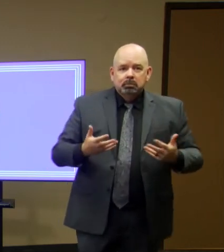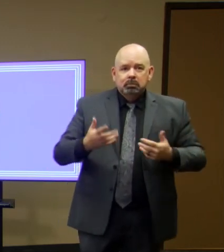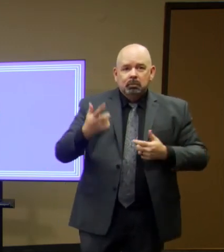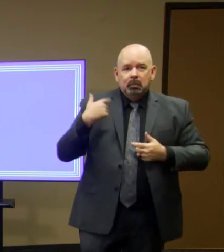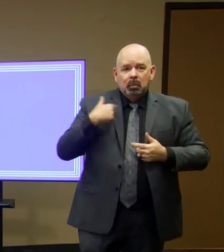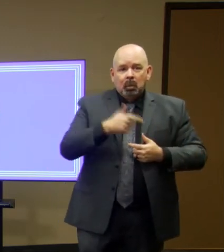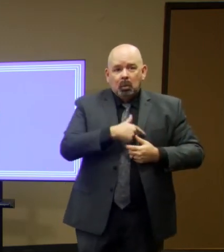celebrate,